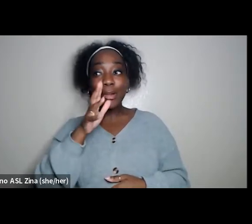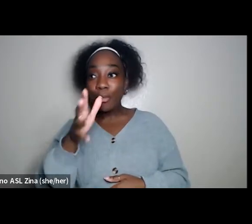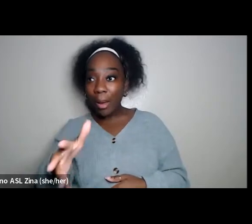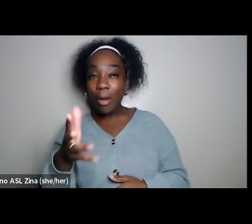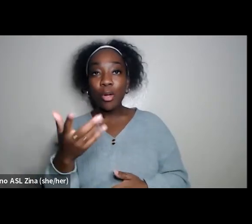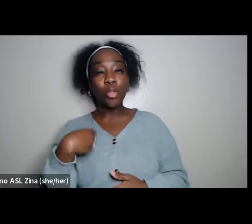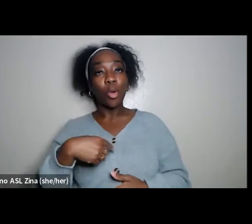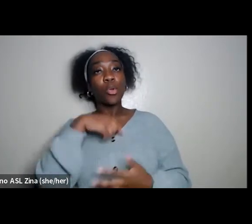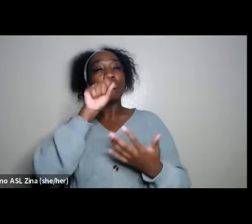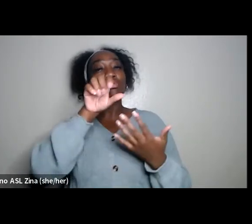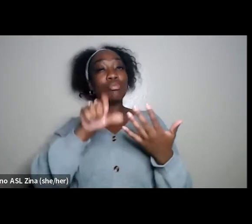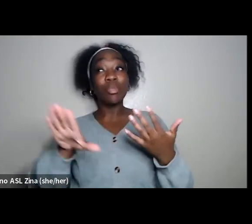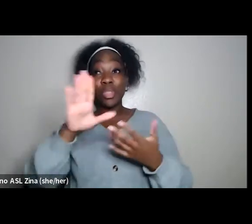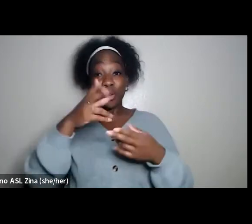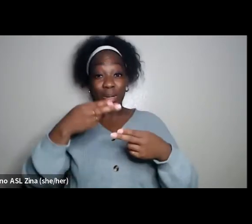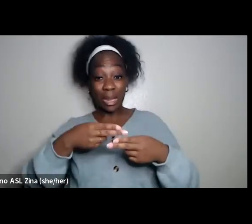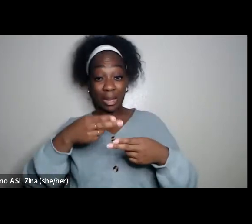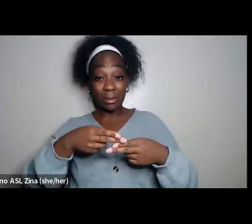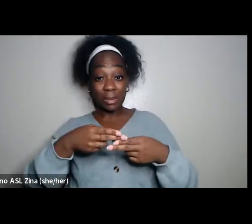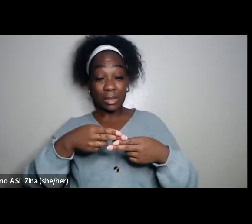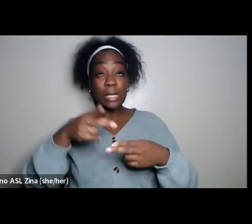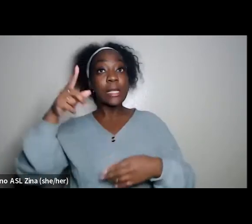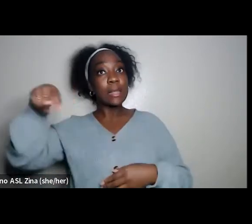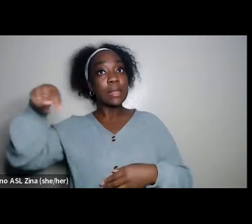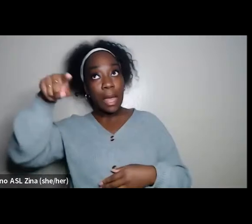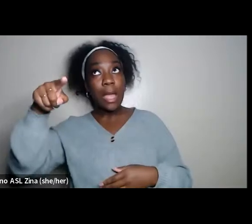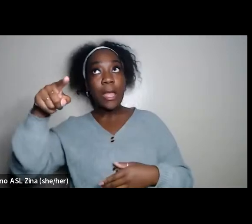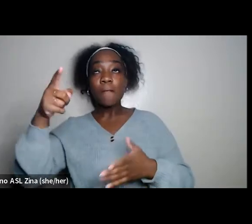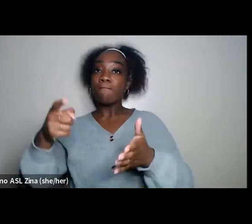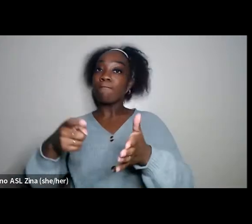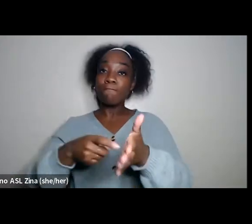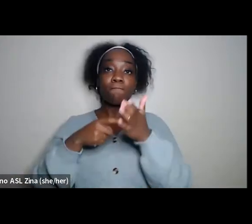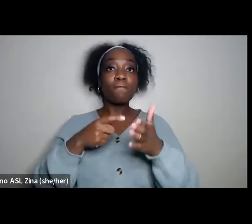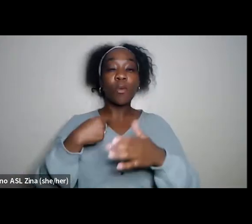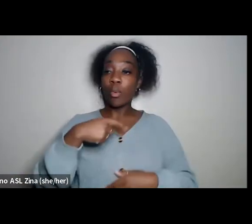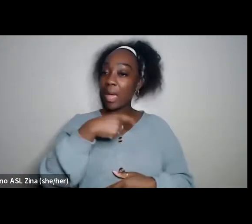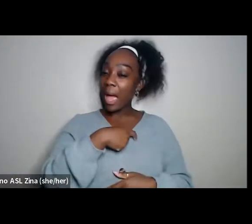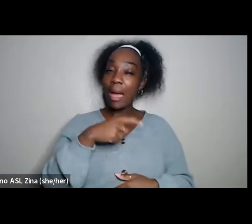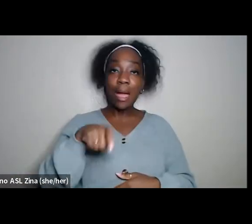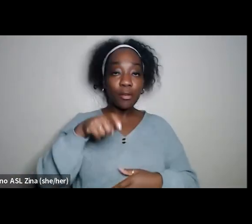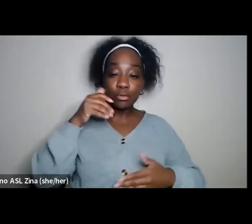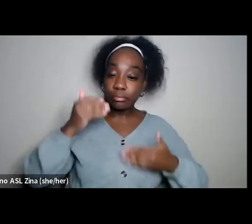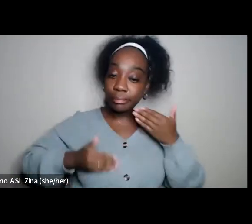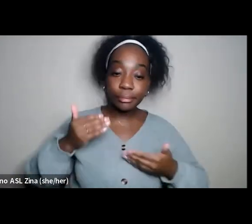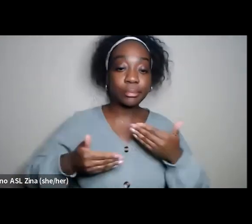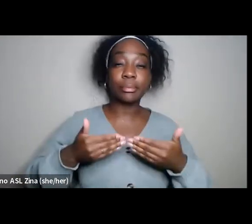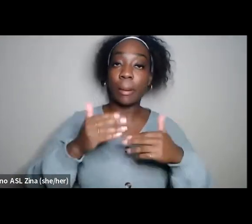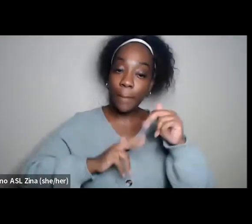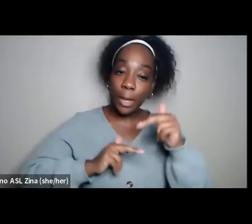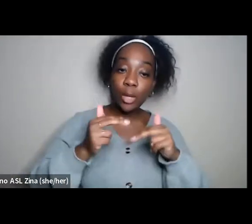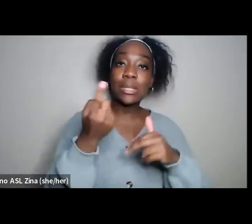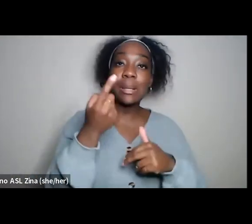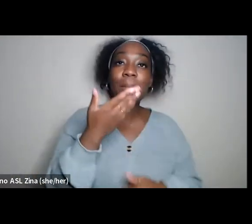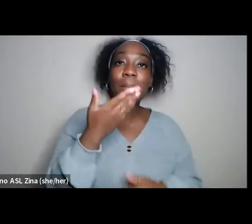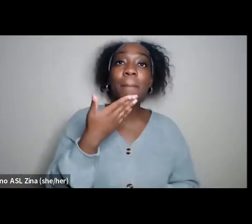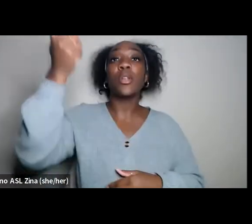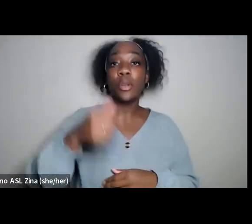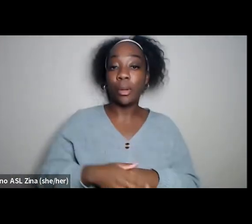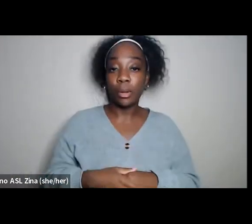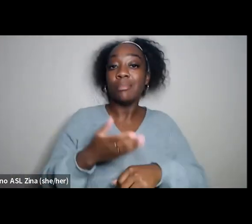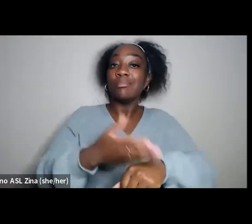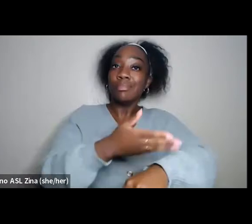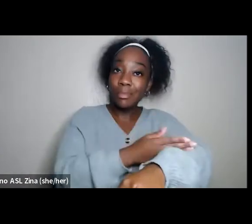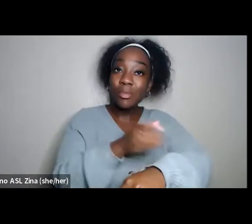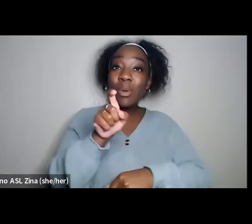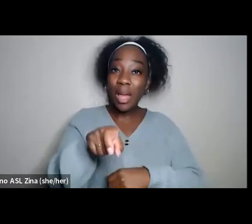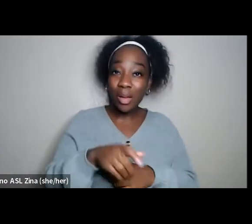they demand that we do something and build something better than we have. And so this is a moment for